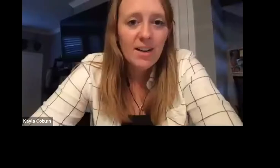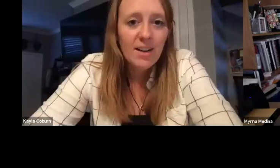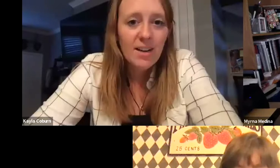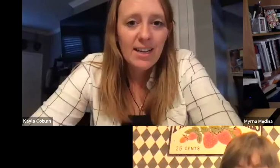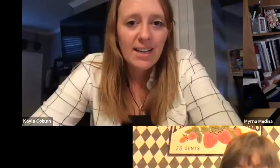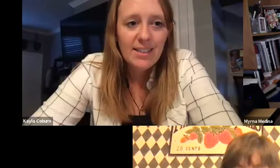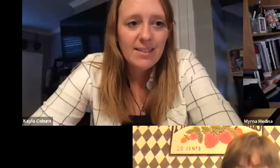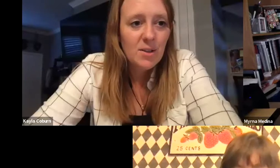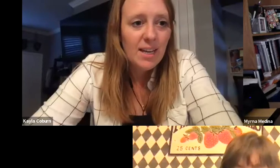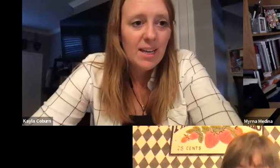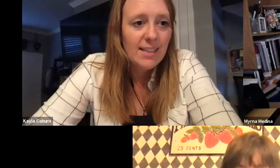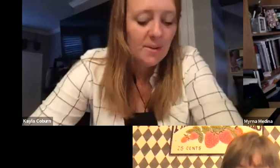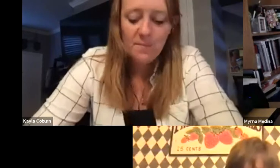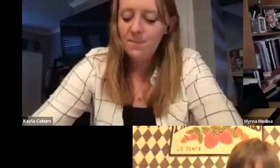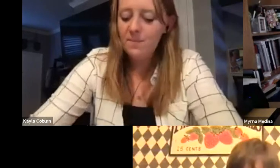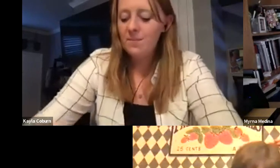are gonna do this